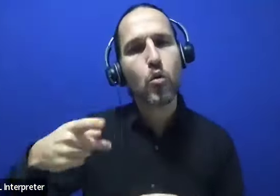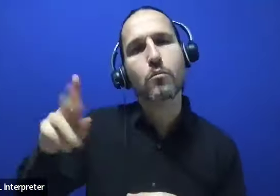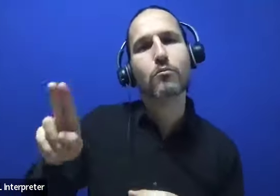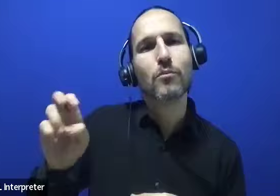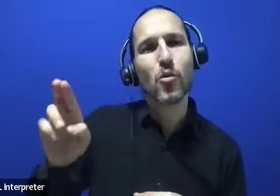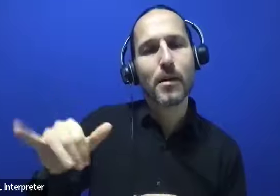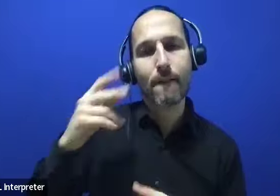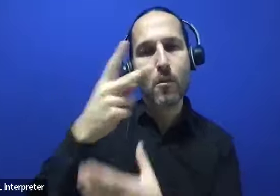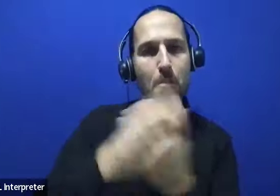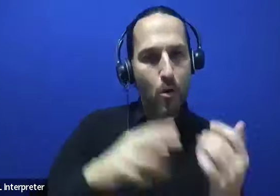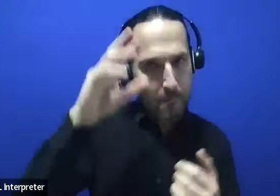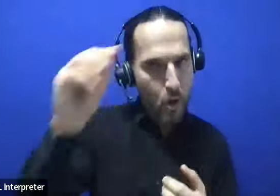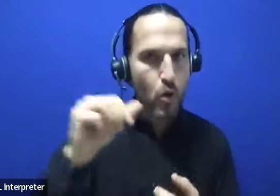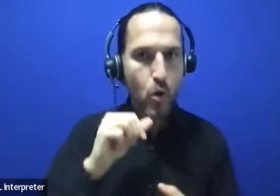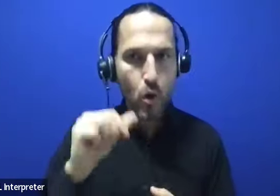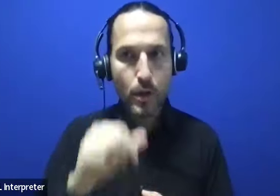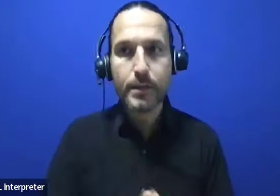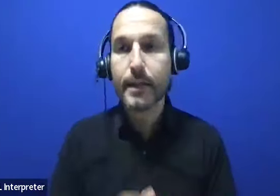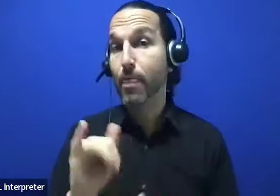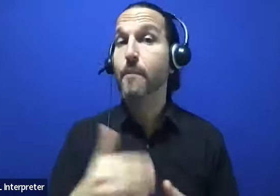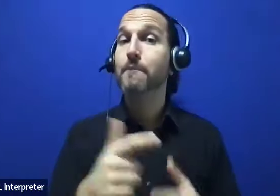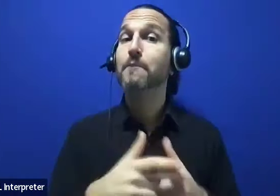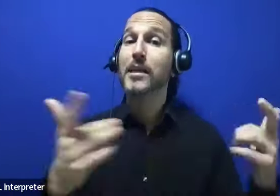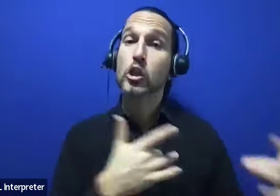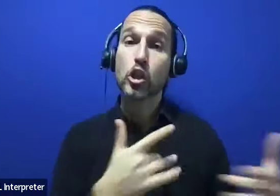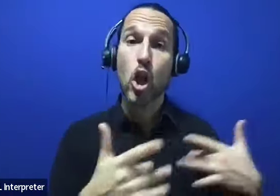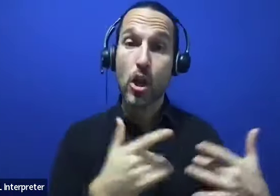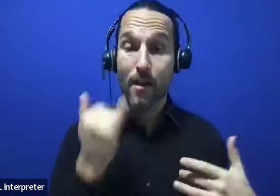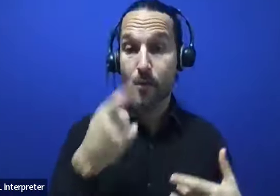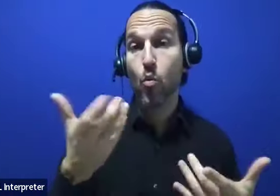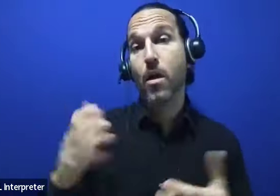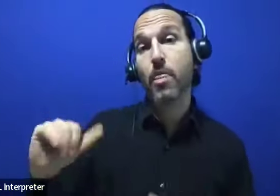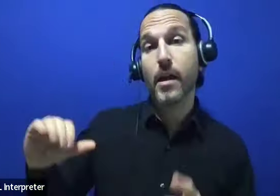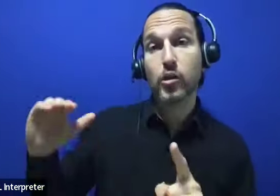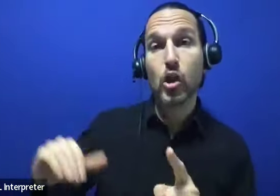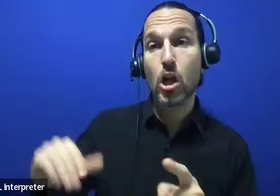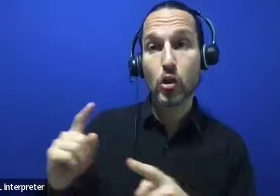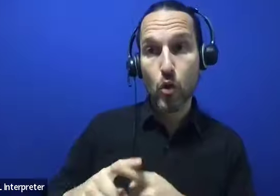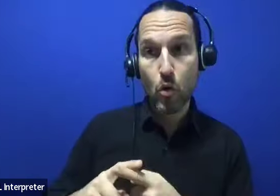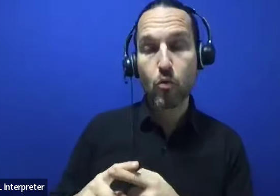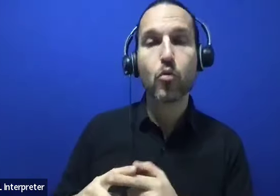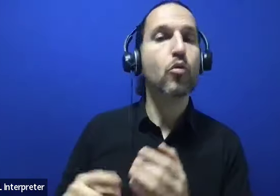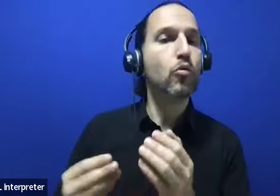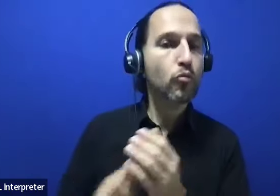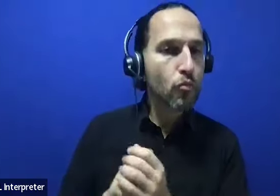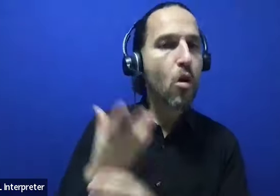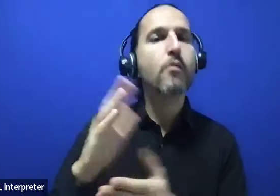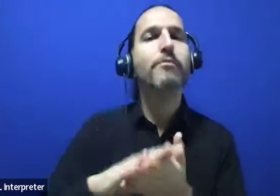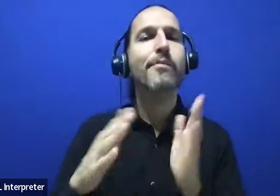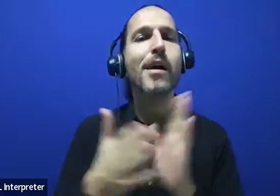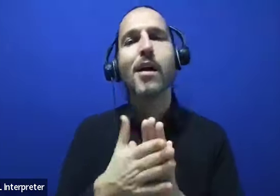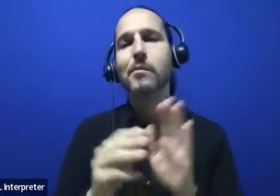and this is a concern if you want the child to grow up and become a mature